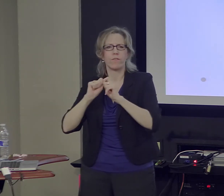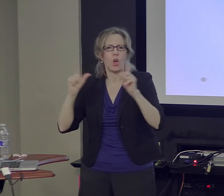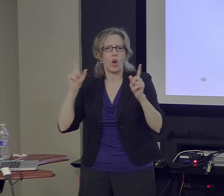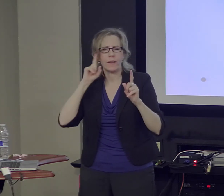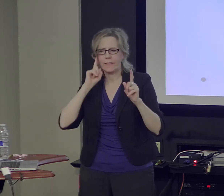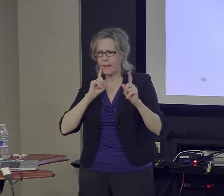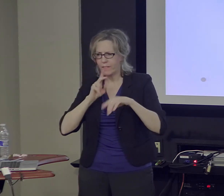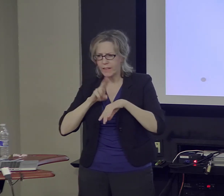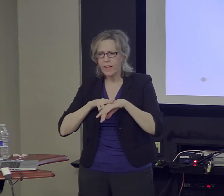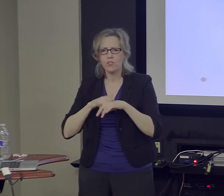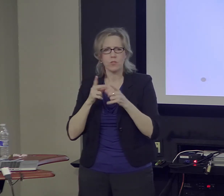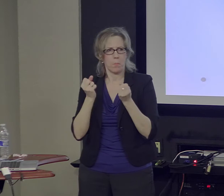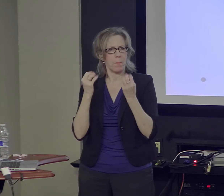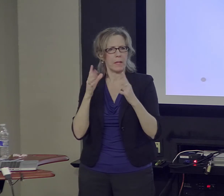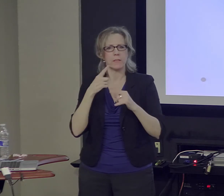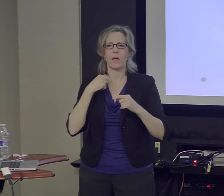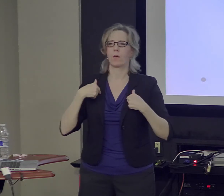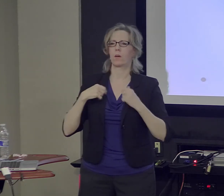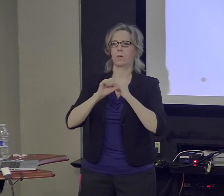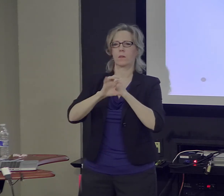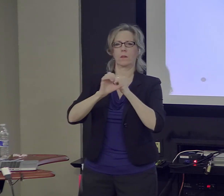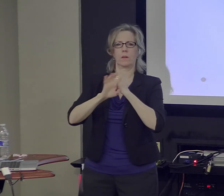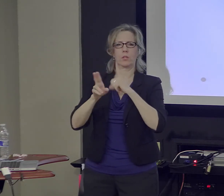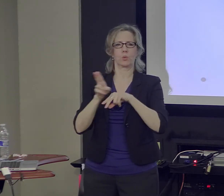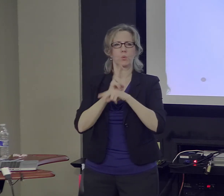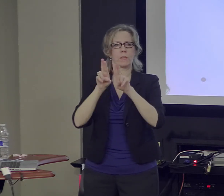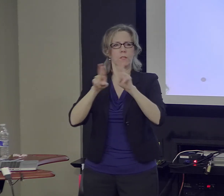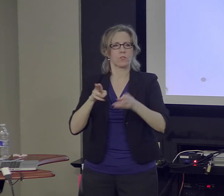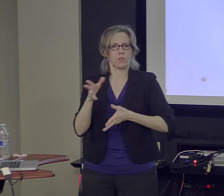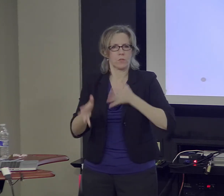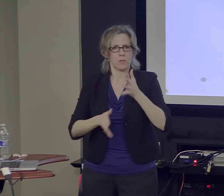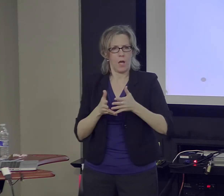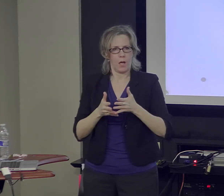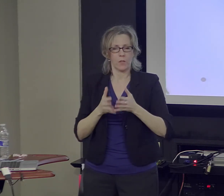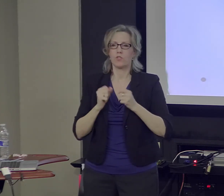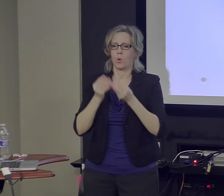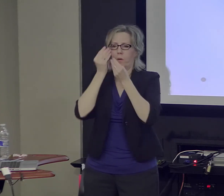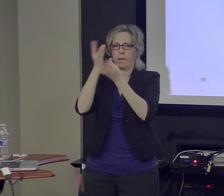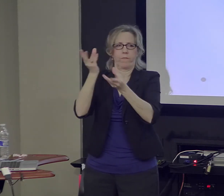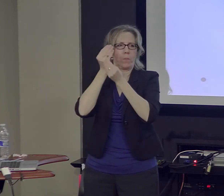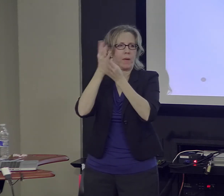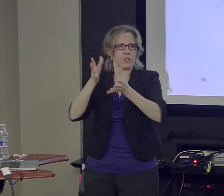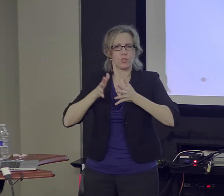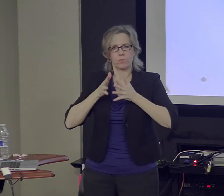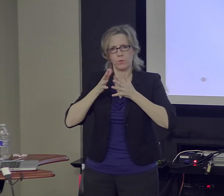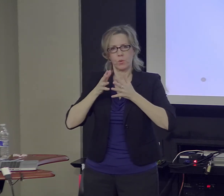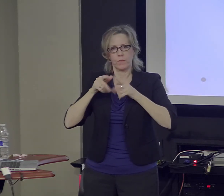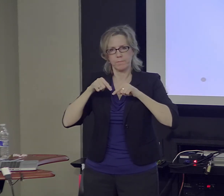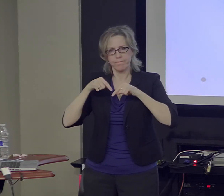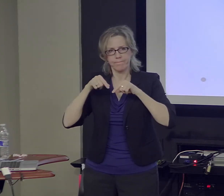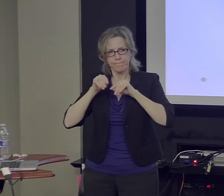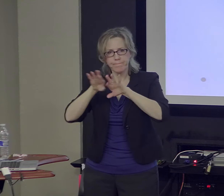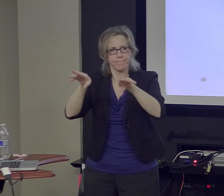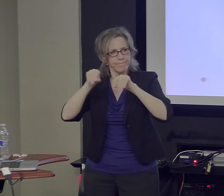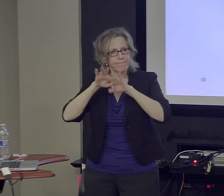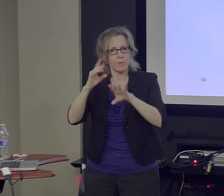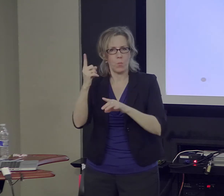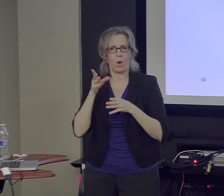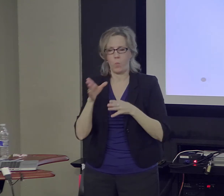is used on the internet, like H3 or Defnation or YouTube. A lot of people are using international sign in